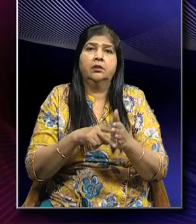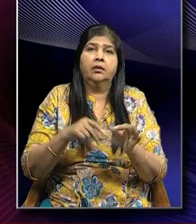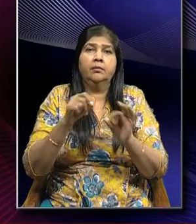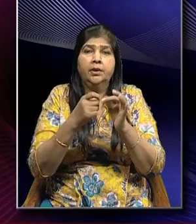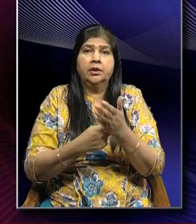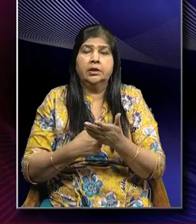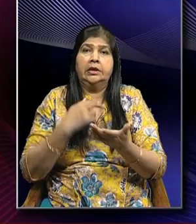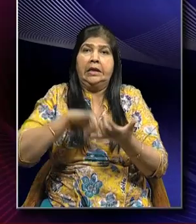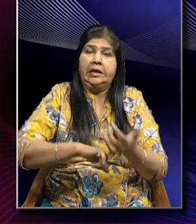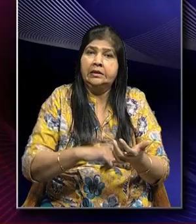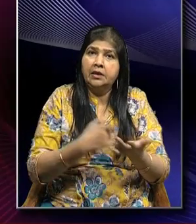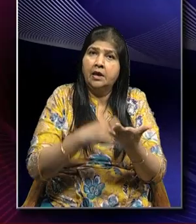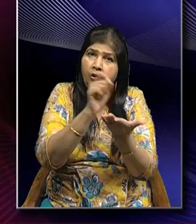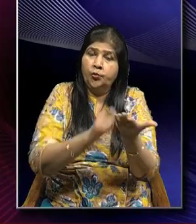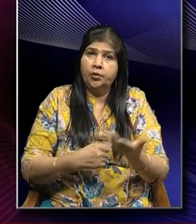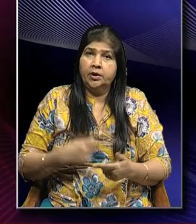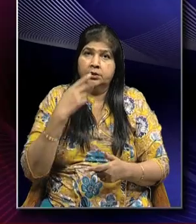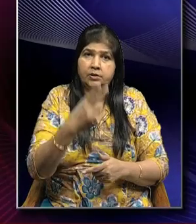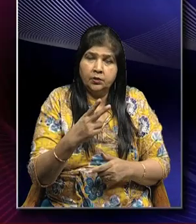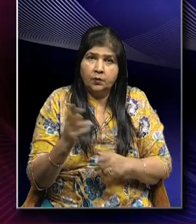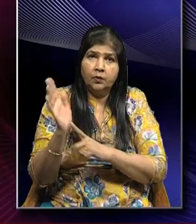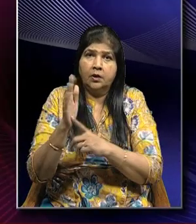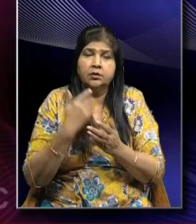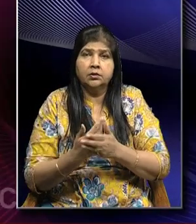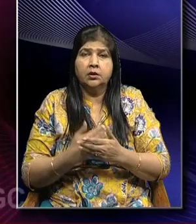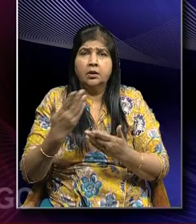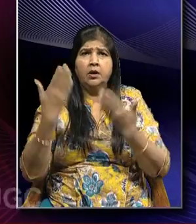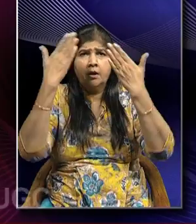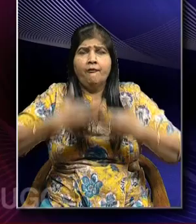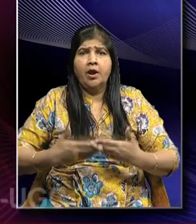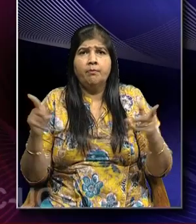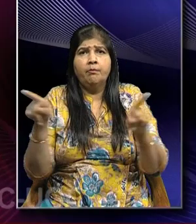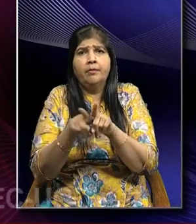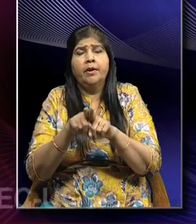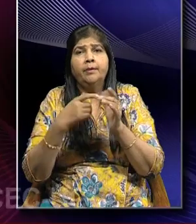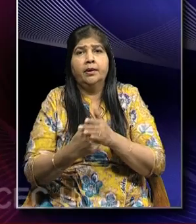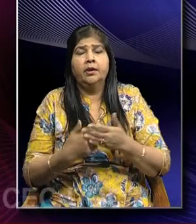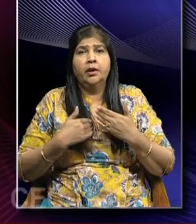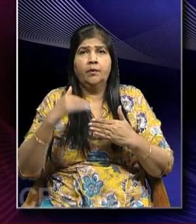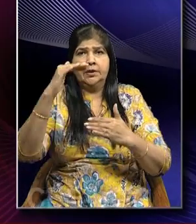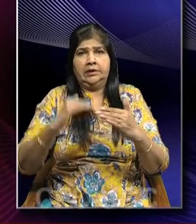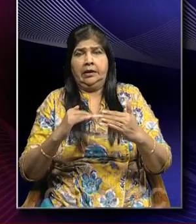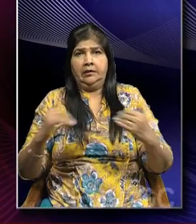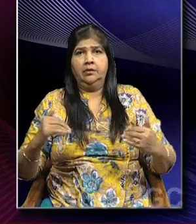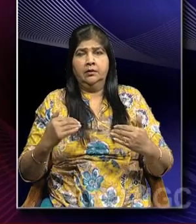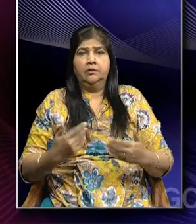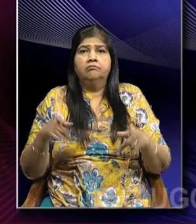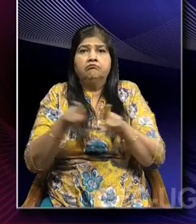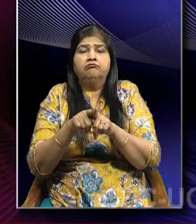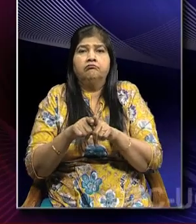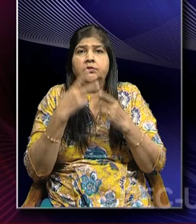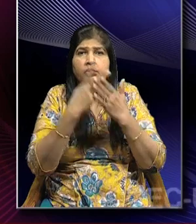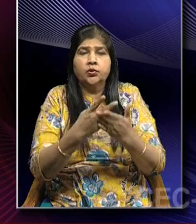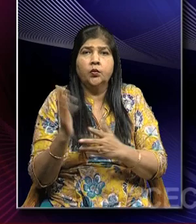us. It is like standing in front of a mirror, that here we stand in terms of